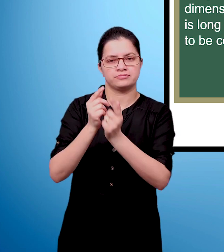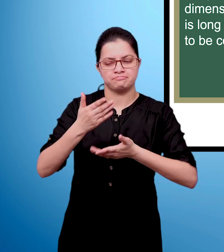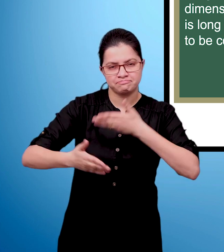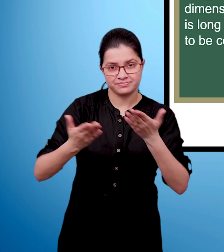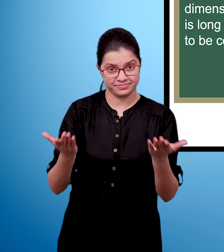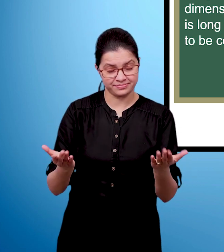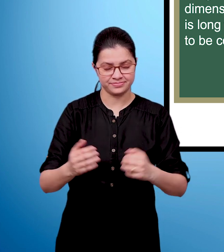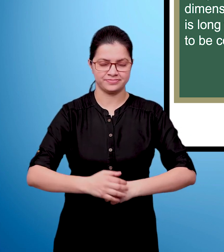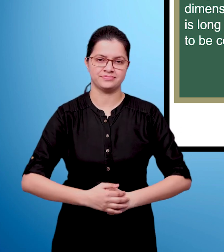so.